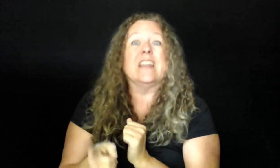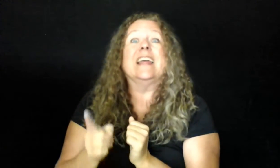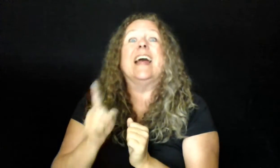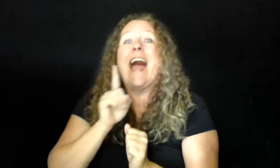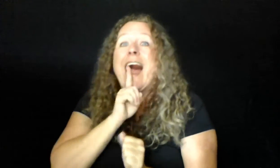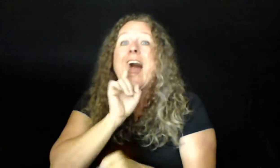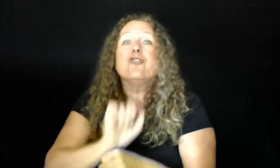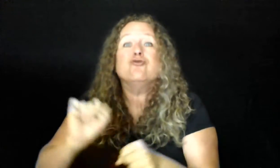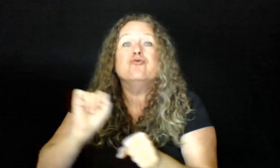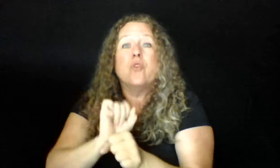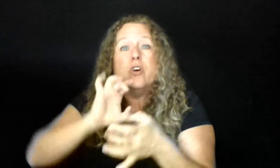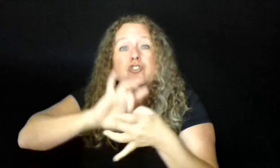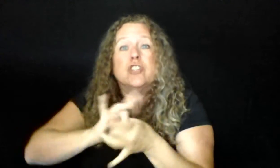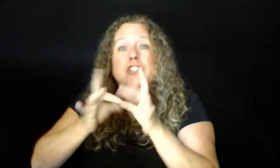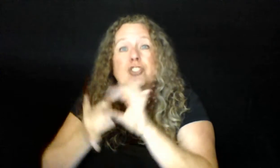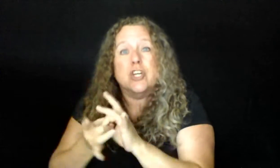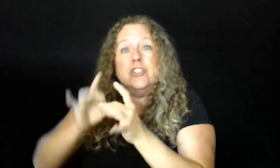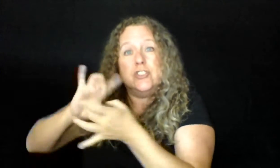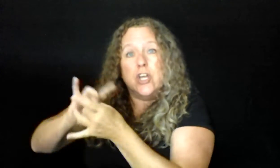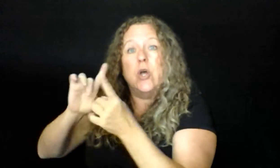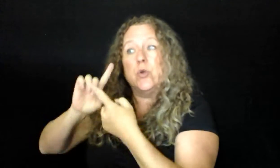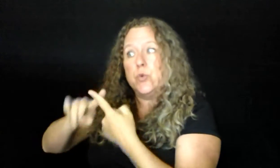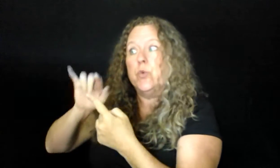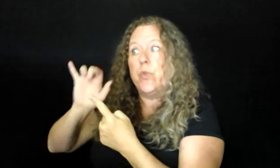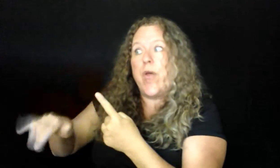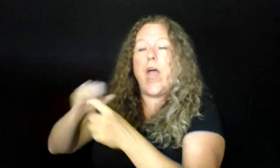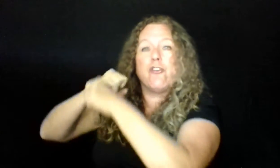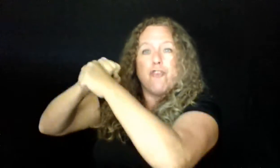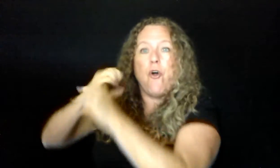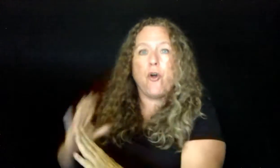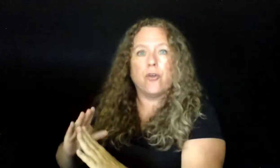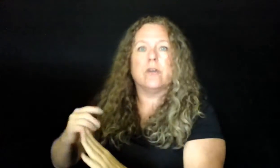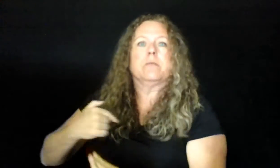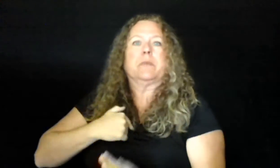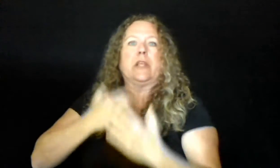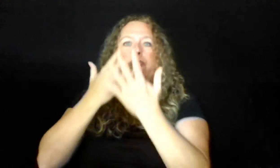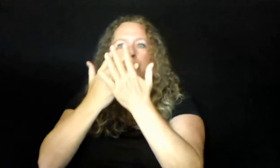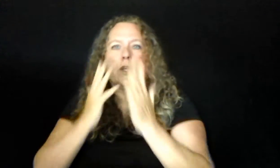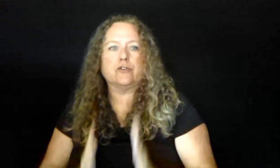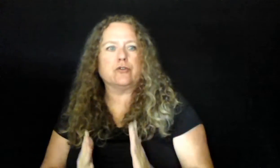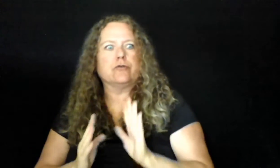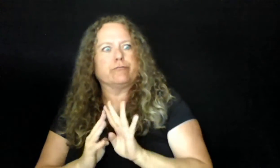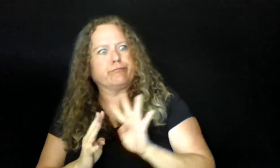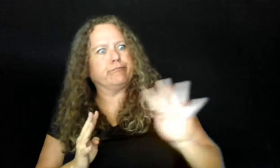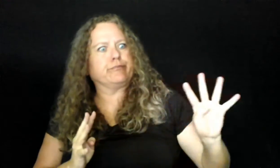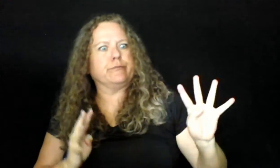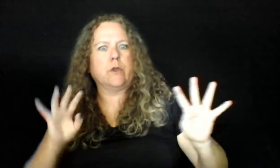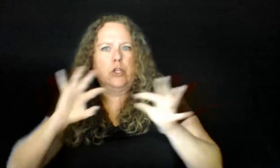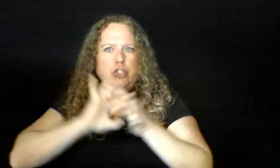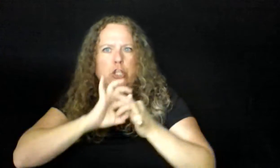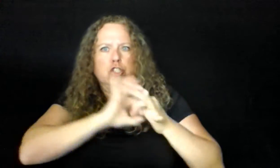to a guard. A guard would take him and other prisoners, kind of like a chain gang type deal, and the guard would lock himself to it as